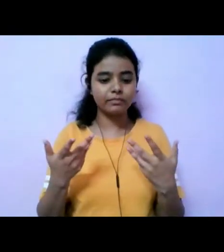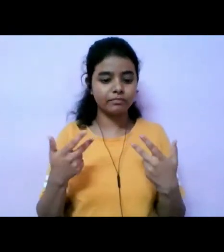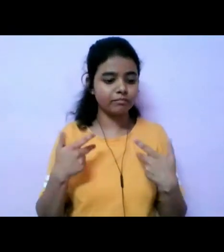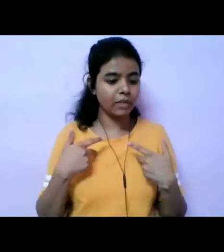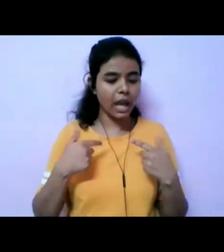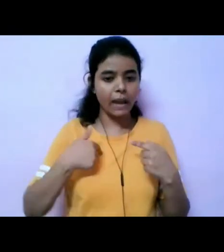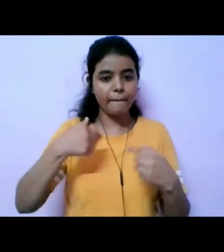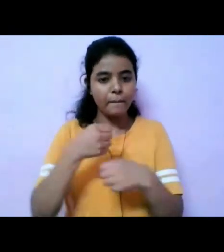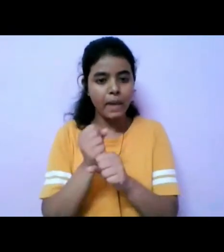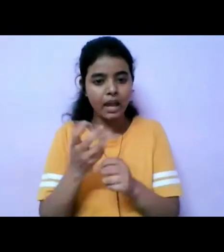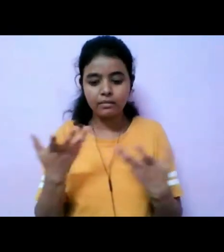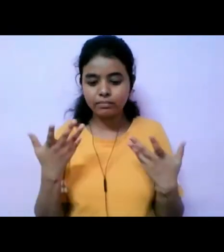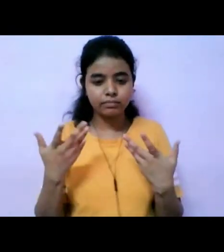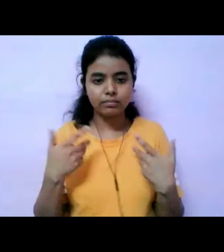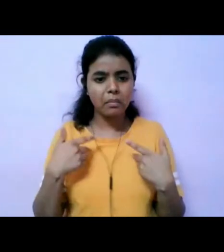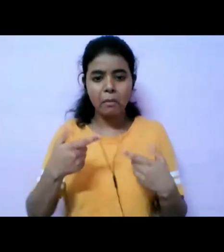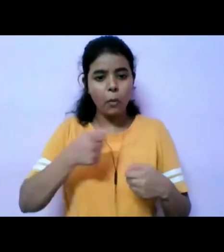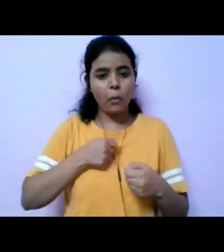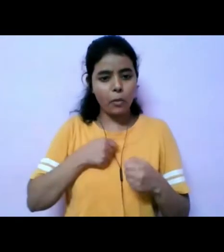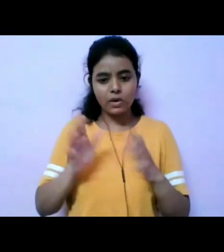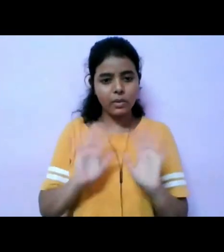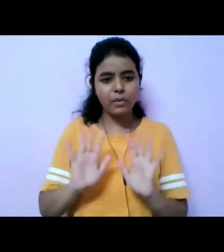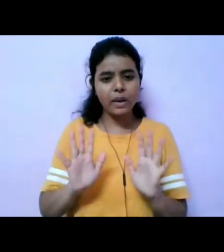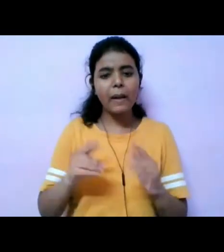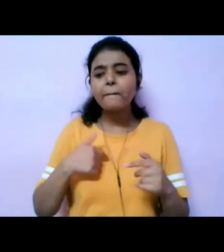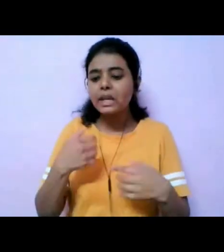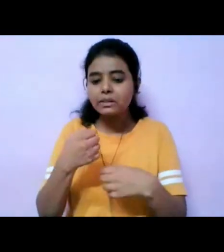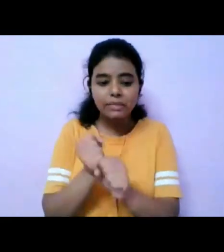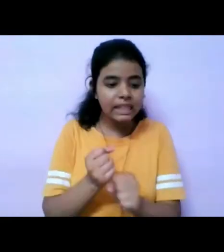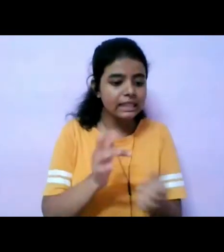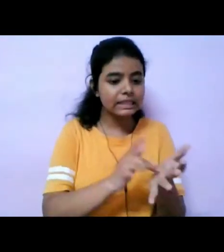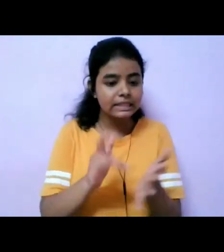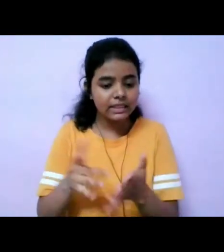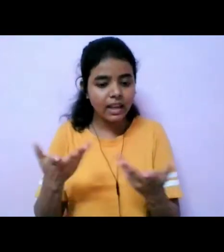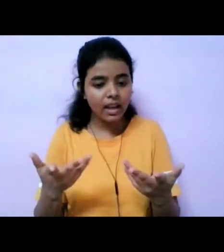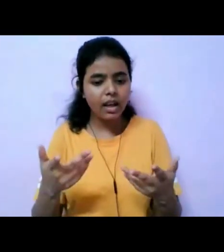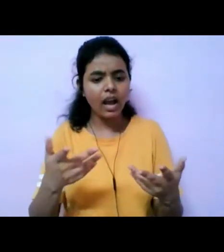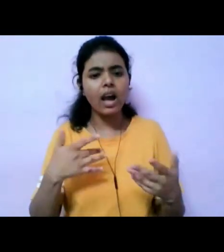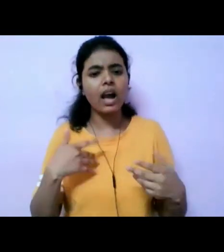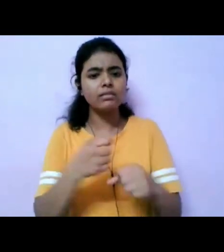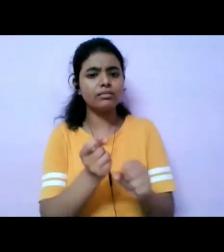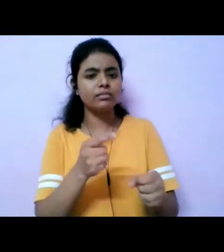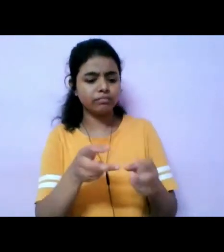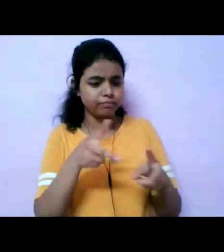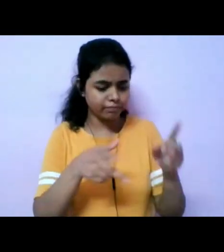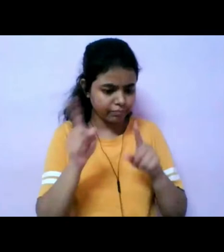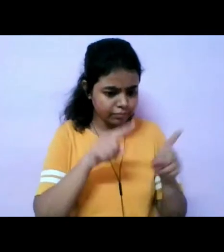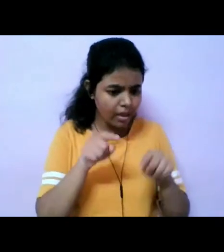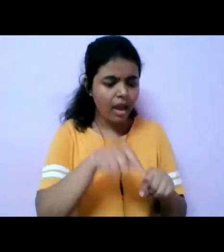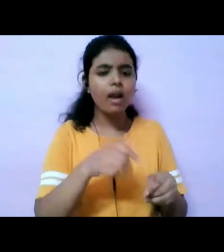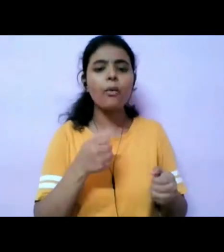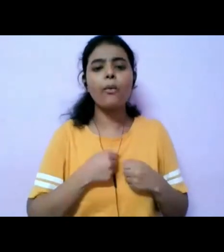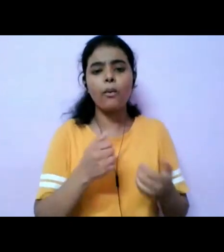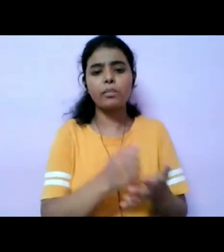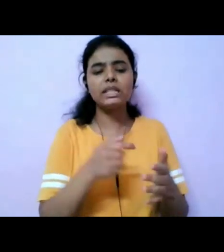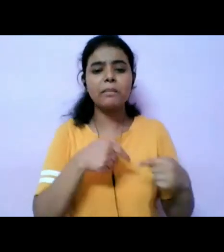mind that is not mine, but is a made place that is mine. It is so near to the